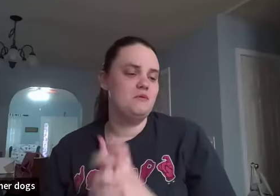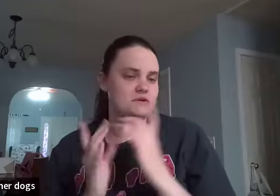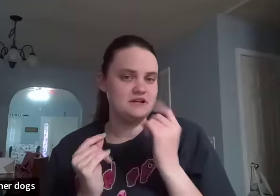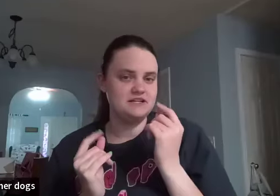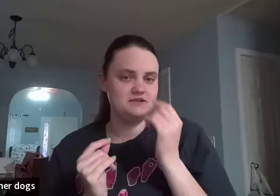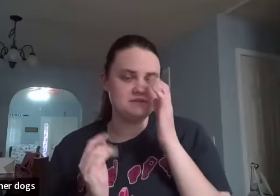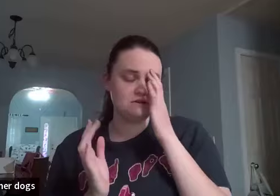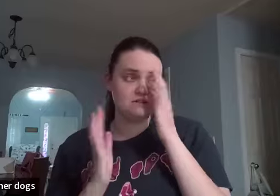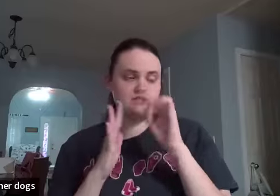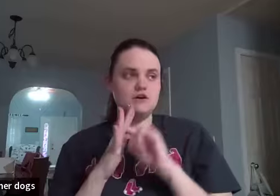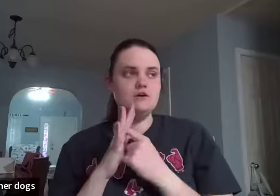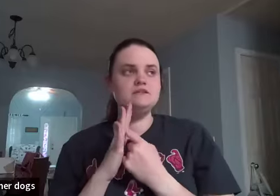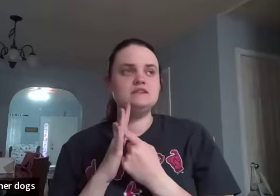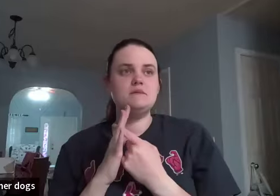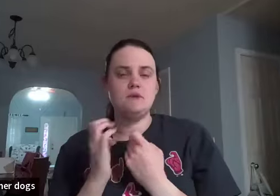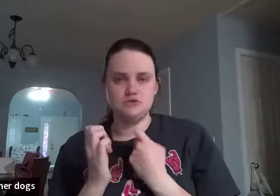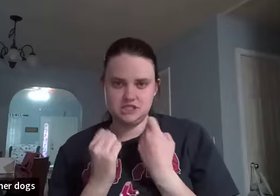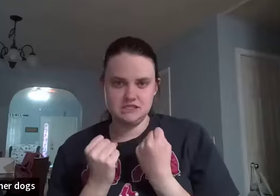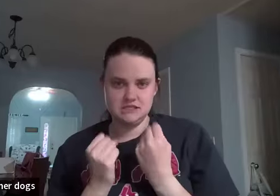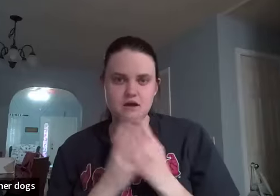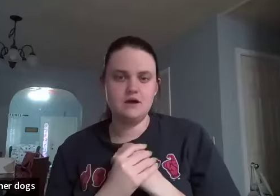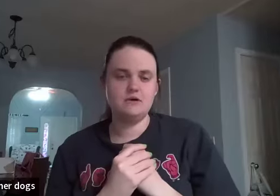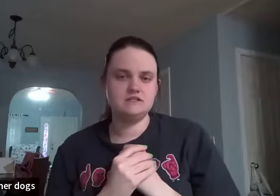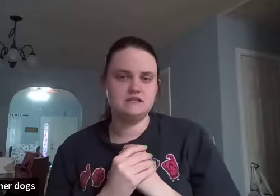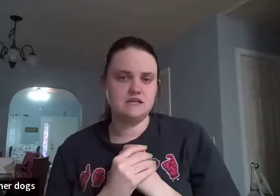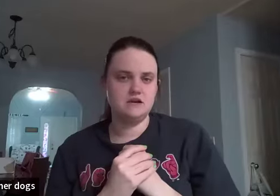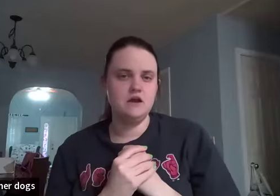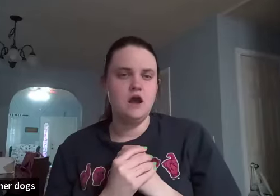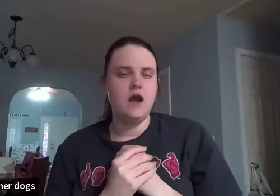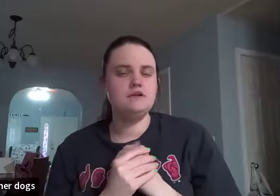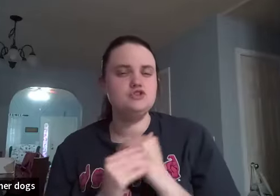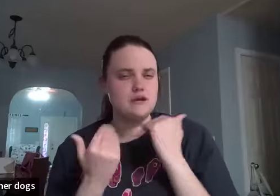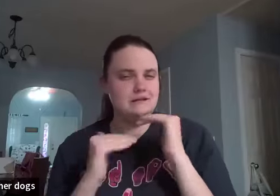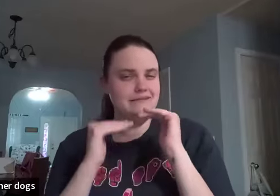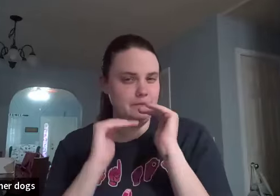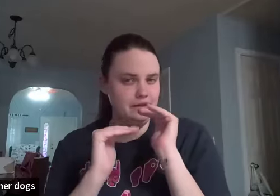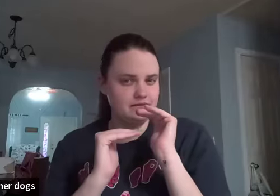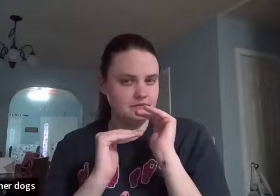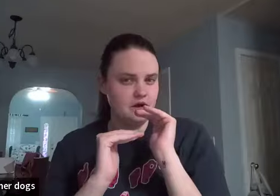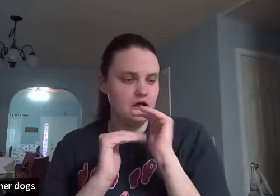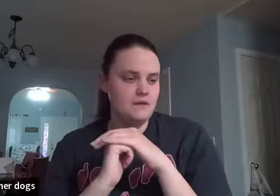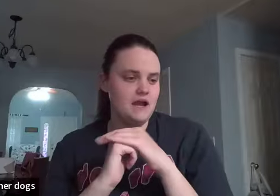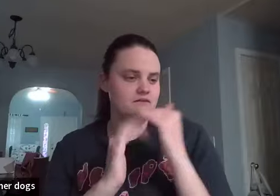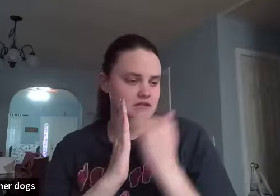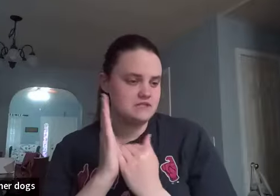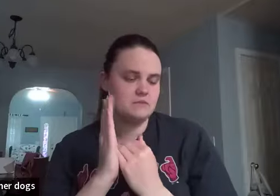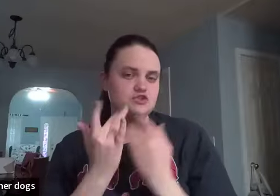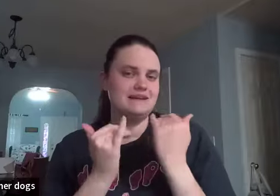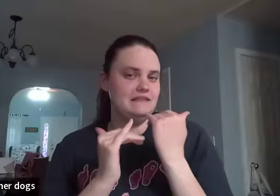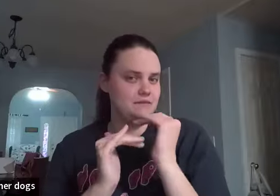What we're gonna do is we're gonna start with some emotions, our signs there. I'm gonna try to limit. I have a list, but I'm gonna try to limit